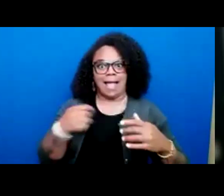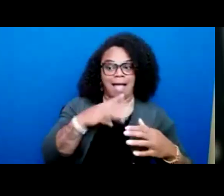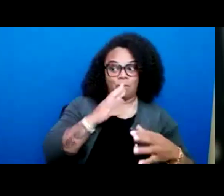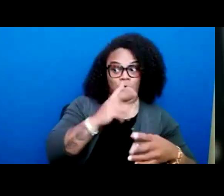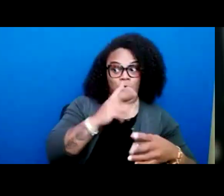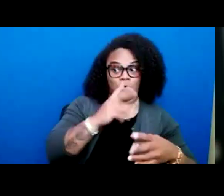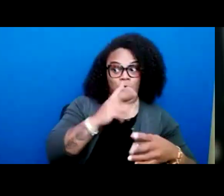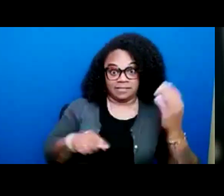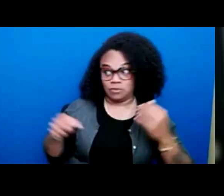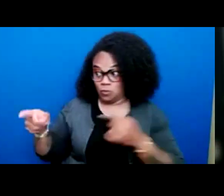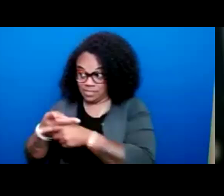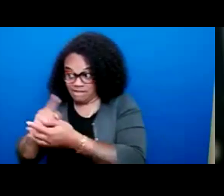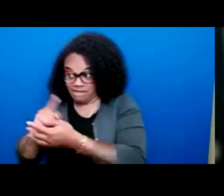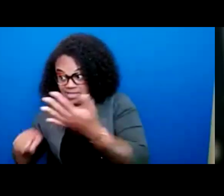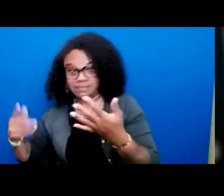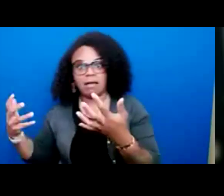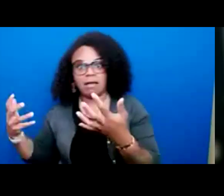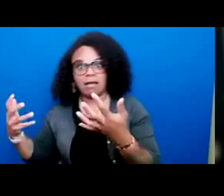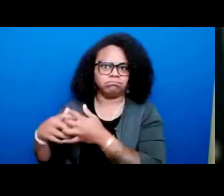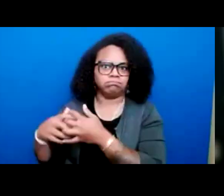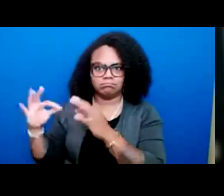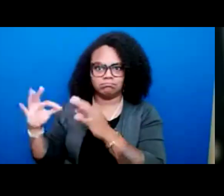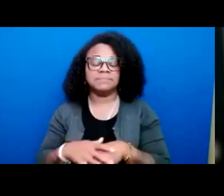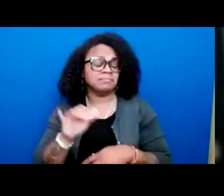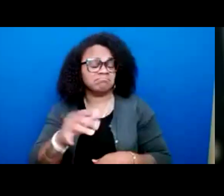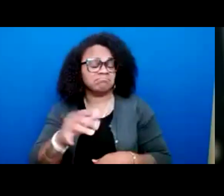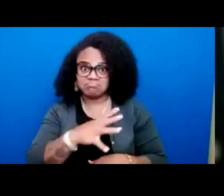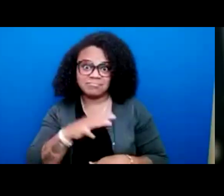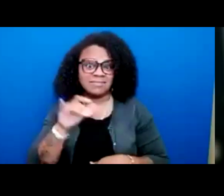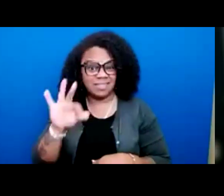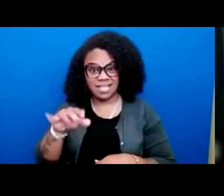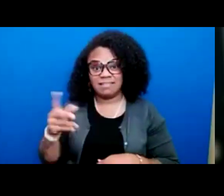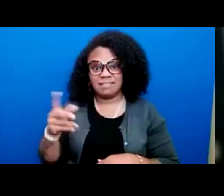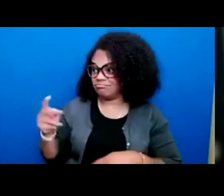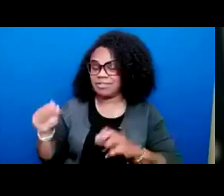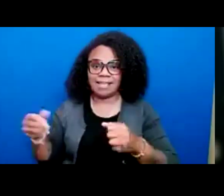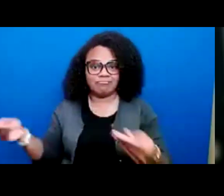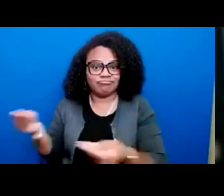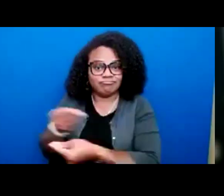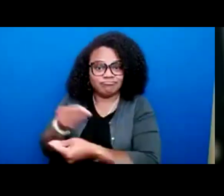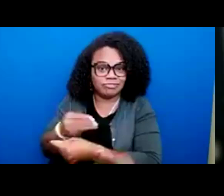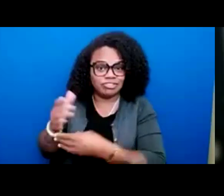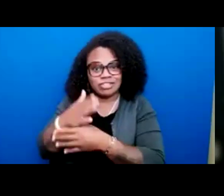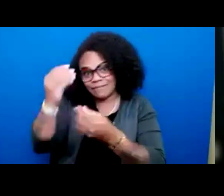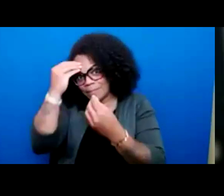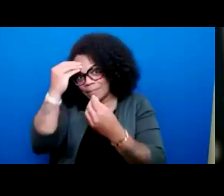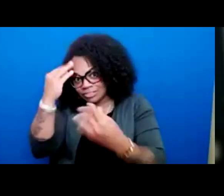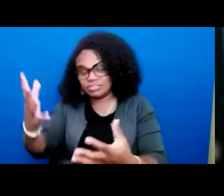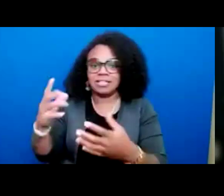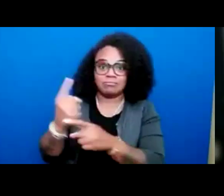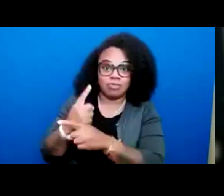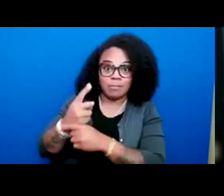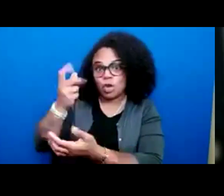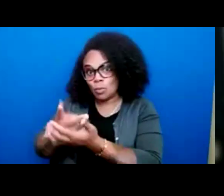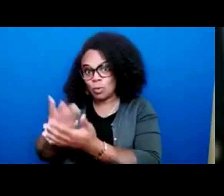things, as long as there's a mechanism to coordinate and share information and get the proper approvals between you. There's also people